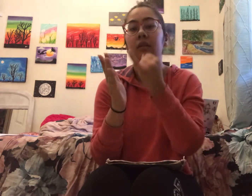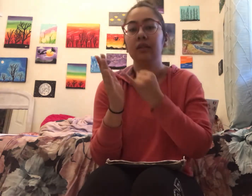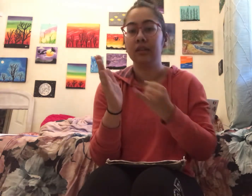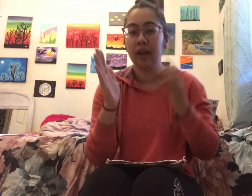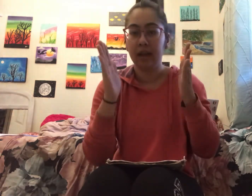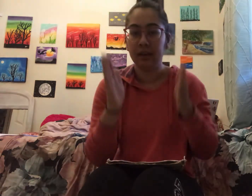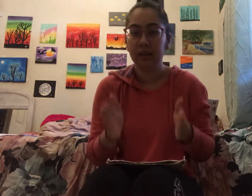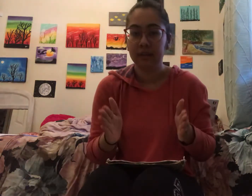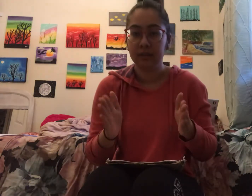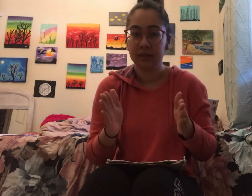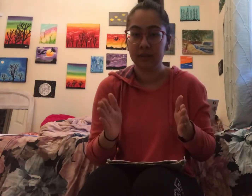Designer.